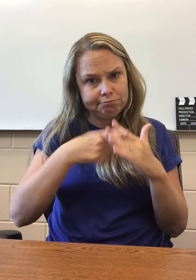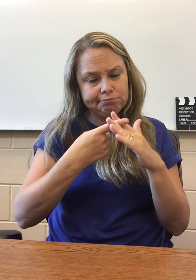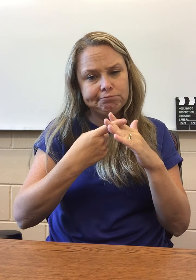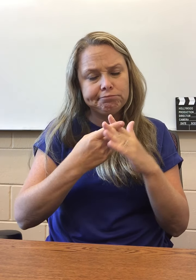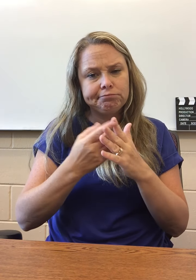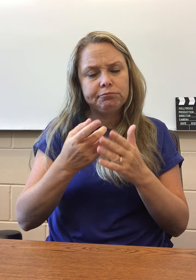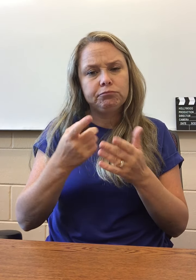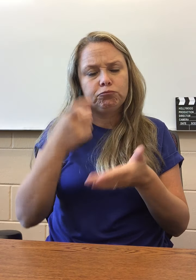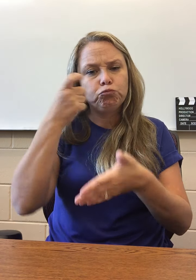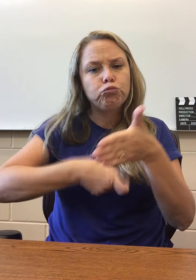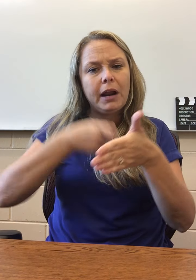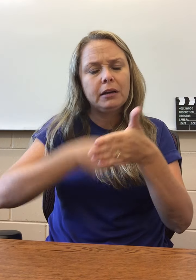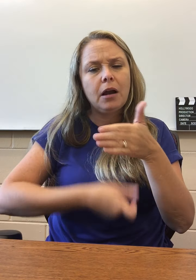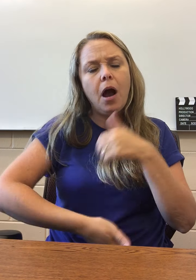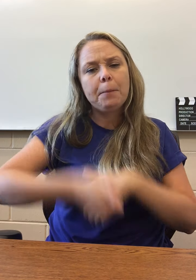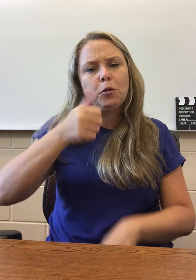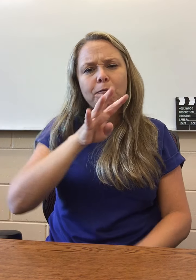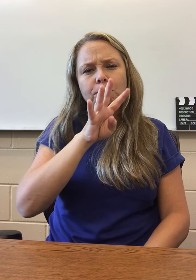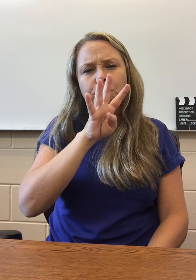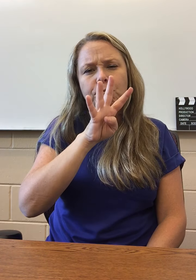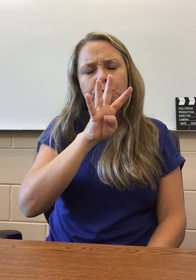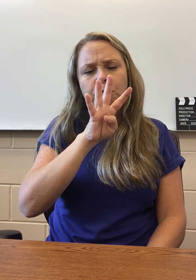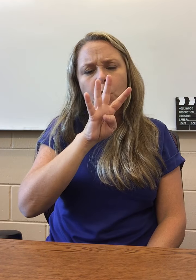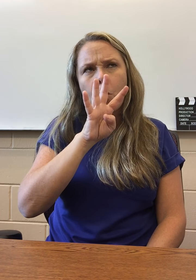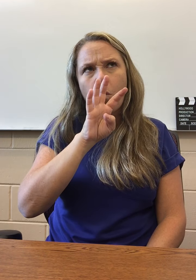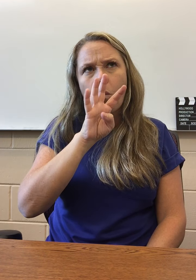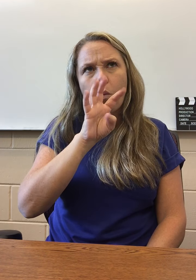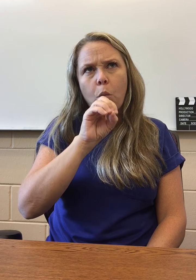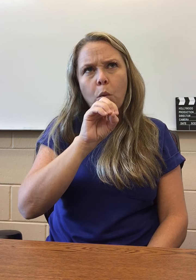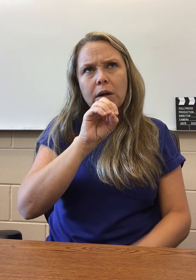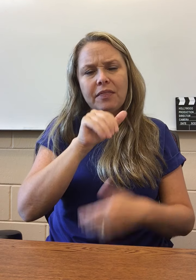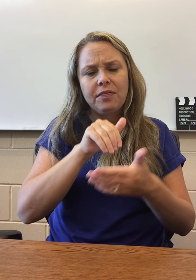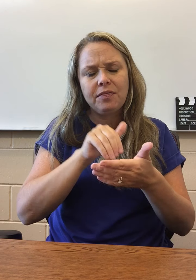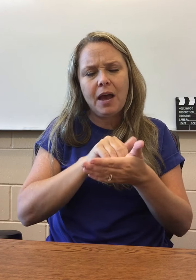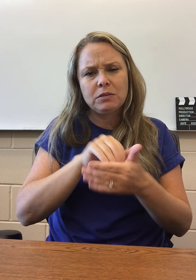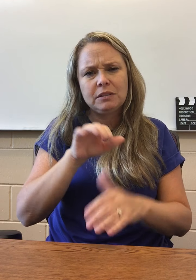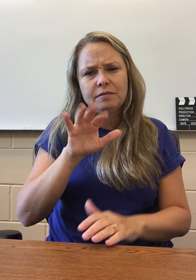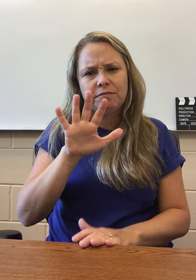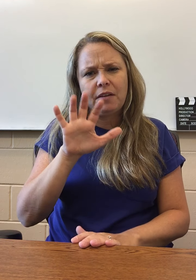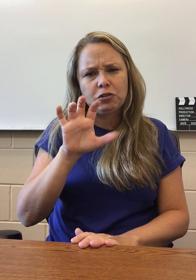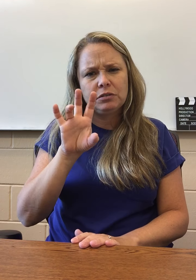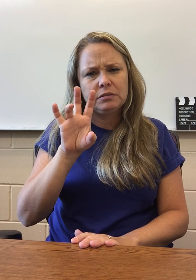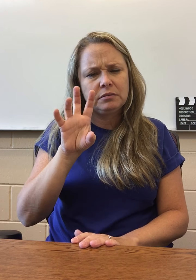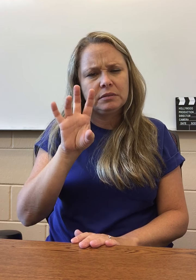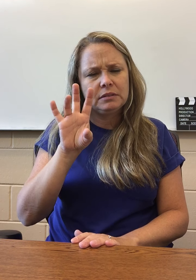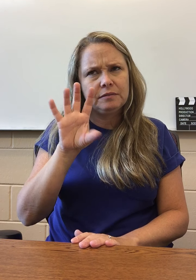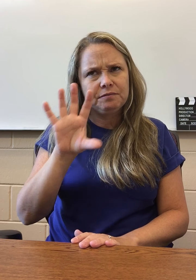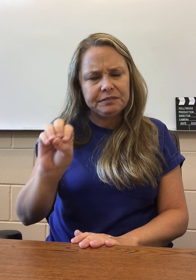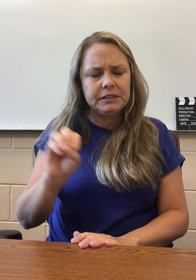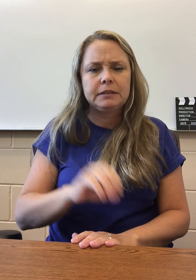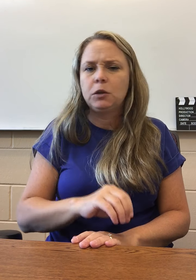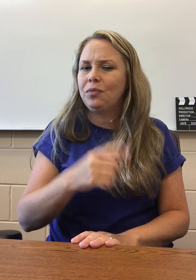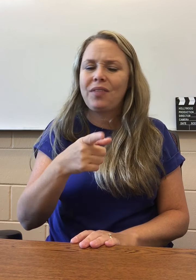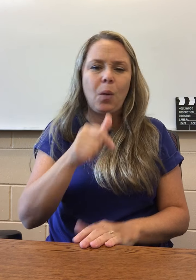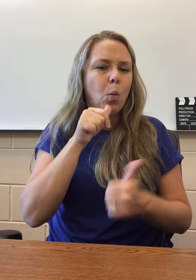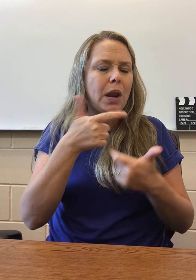750. um the sad part is they wouldn't let us stagger anything so